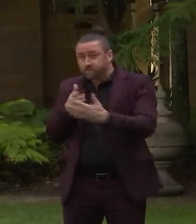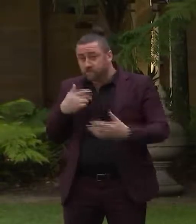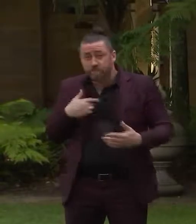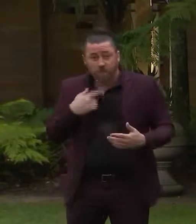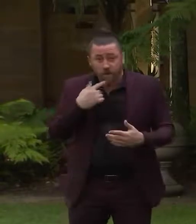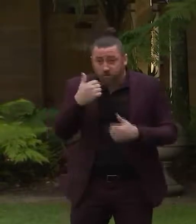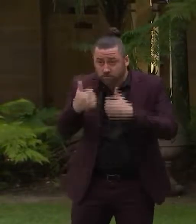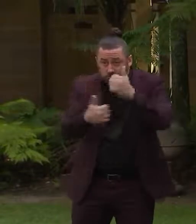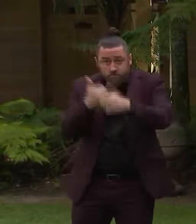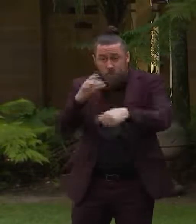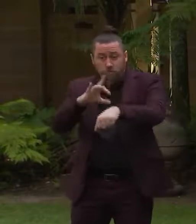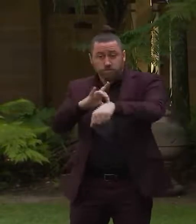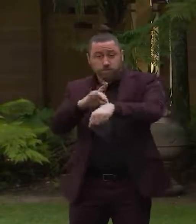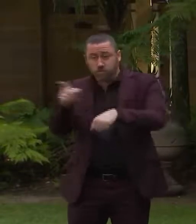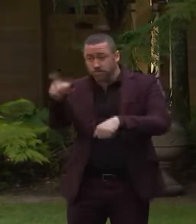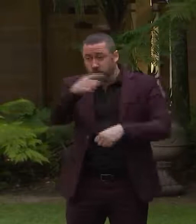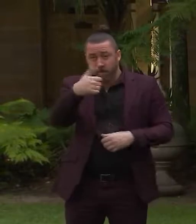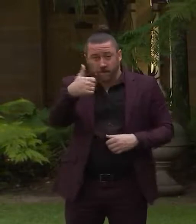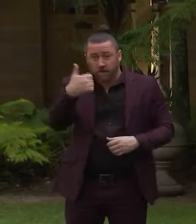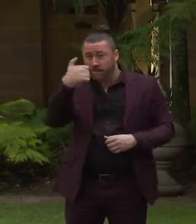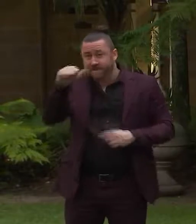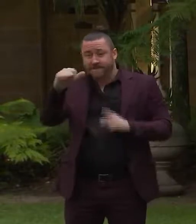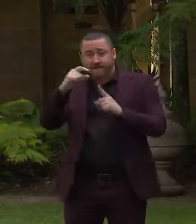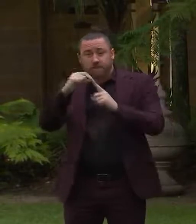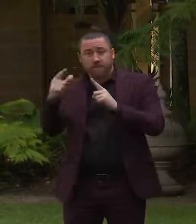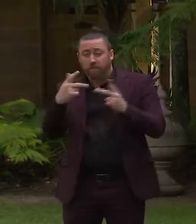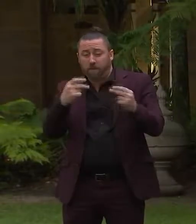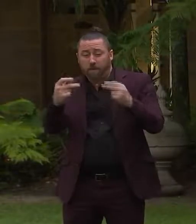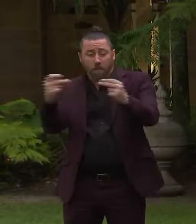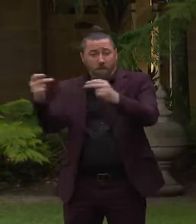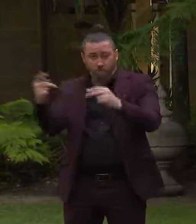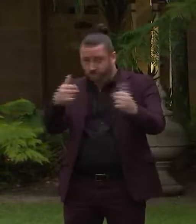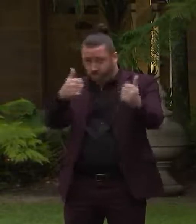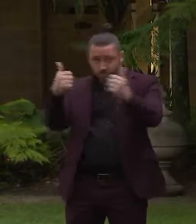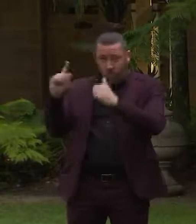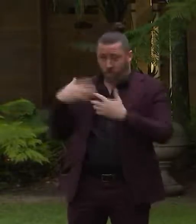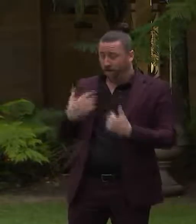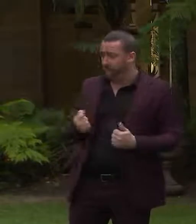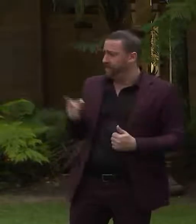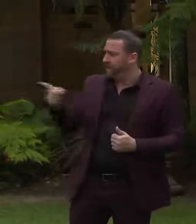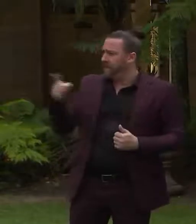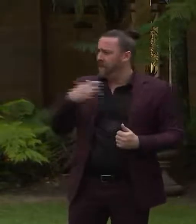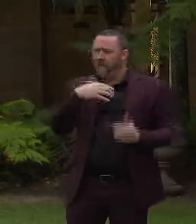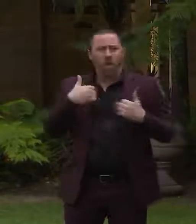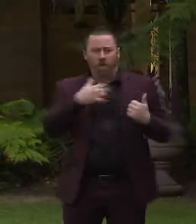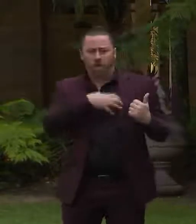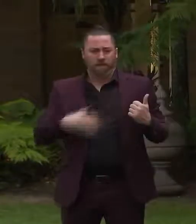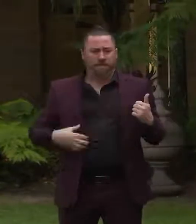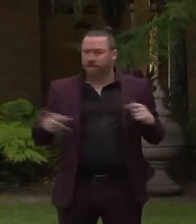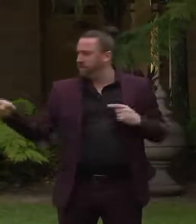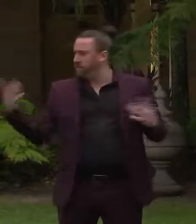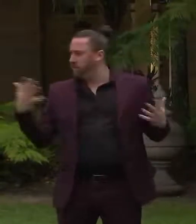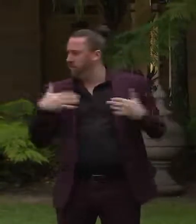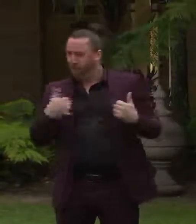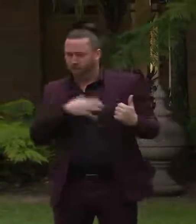very well to hit 60% administration of doses on hand. And where's your health minister? I'll answer